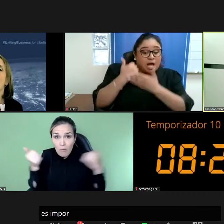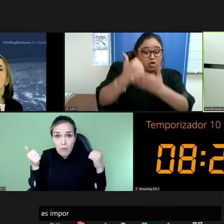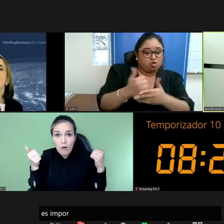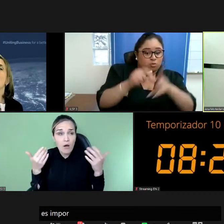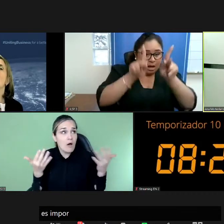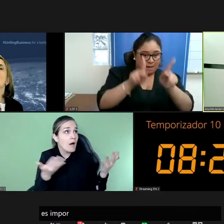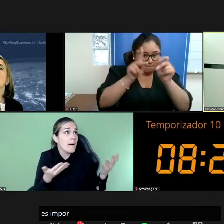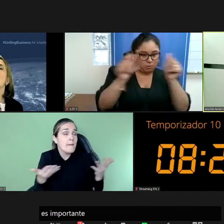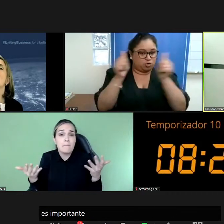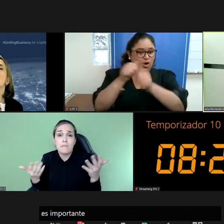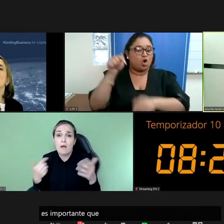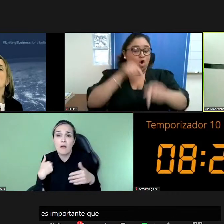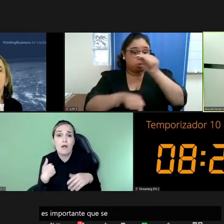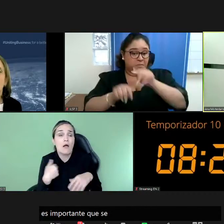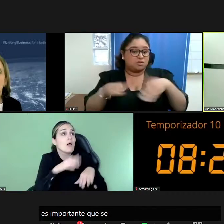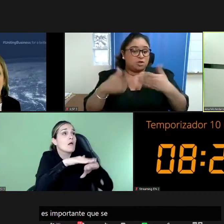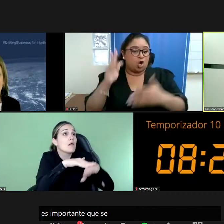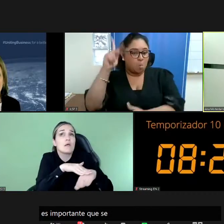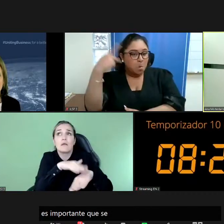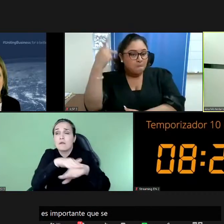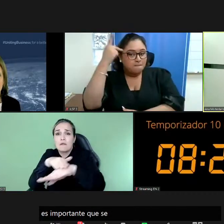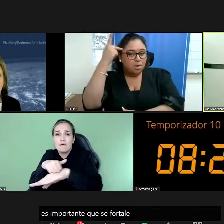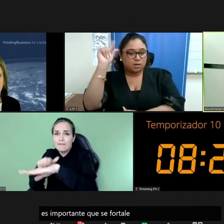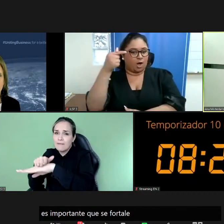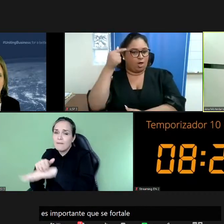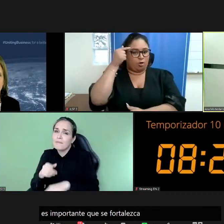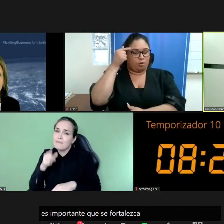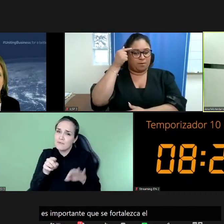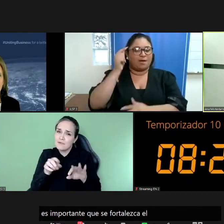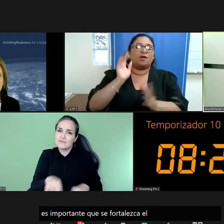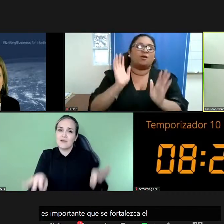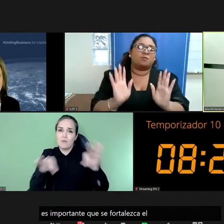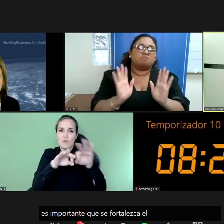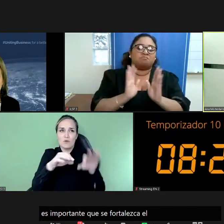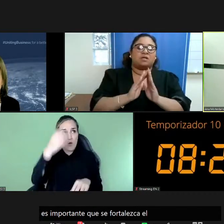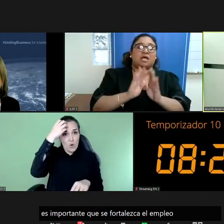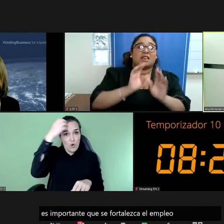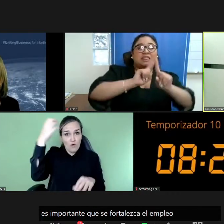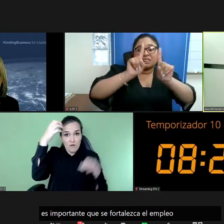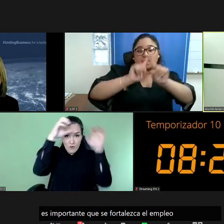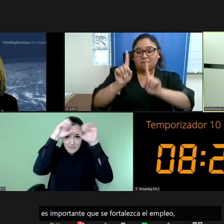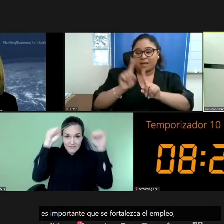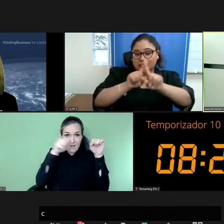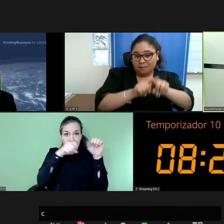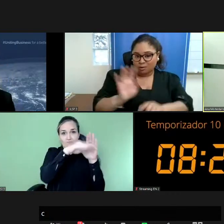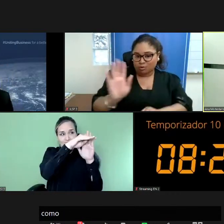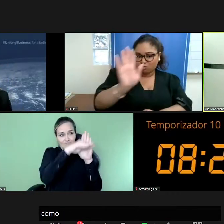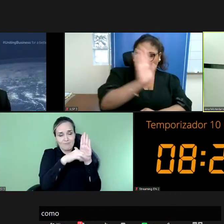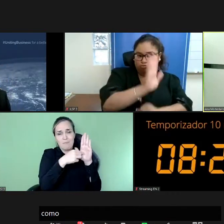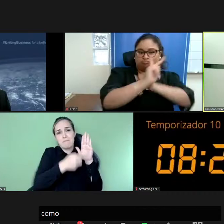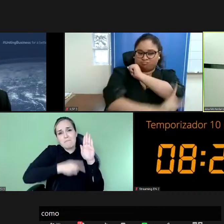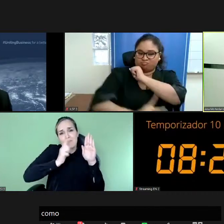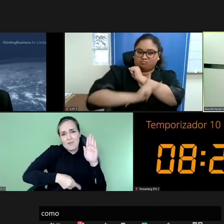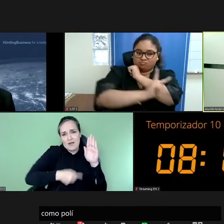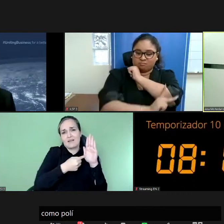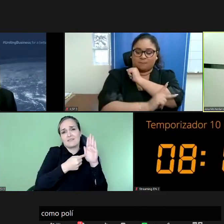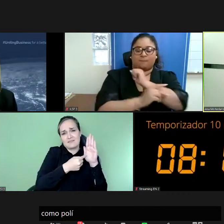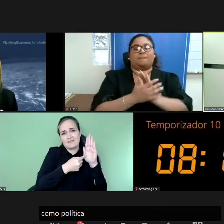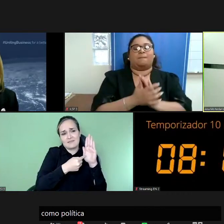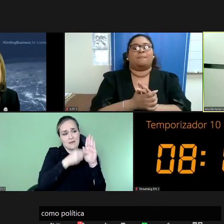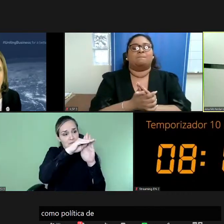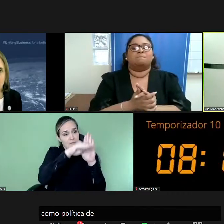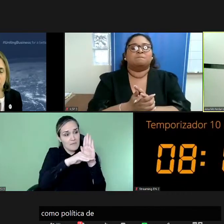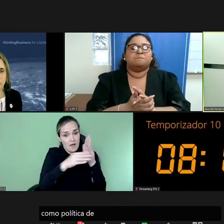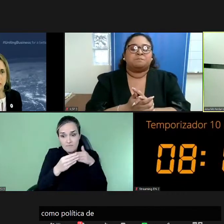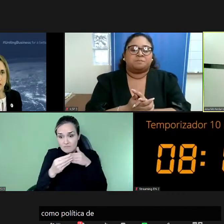favor the employment of persons with disabilities even was a policy of a state in the government of the regions because we